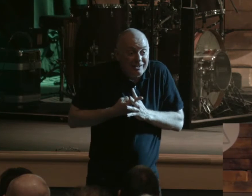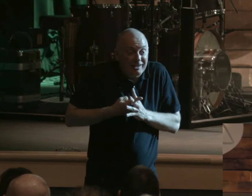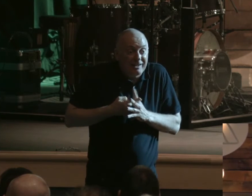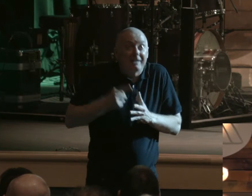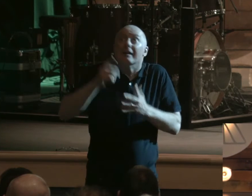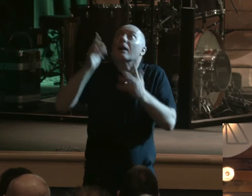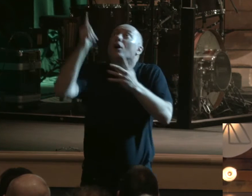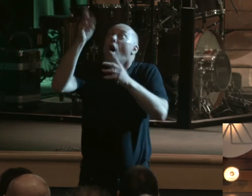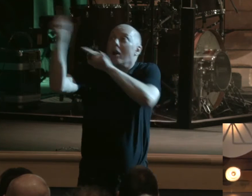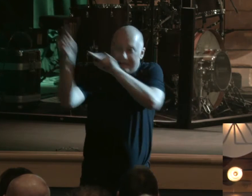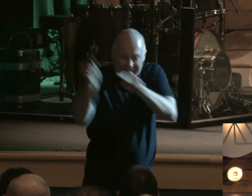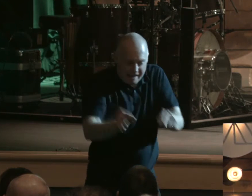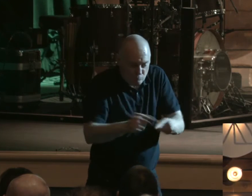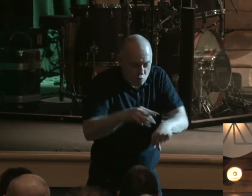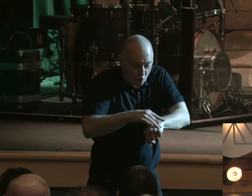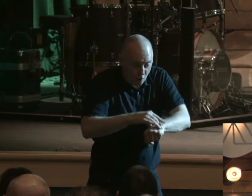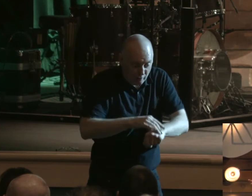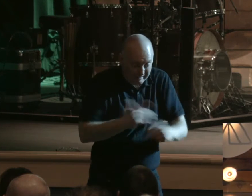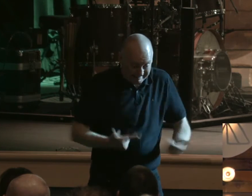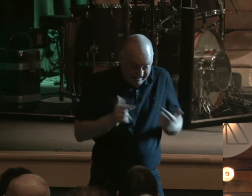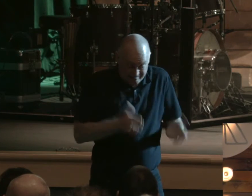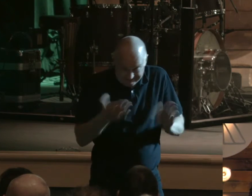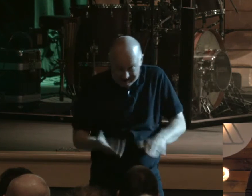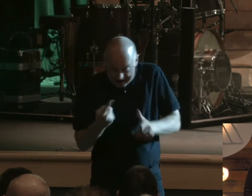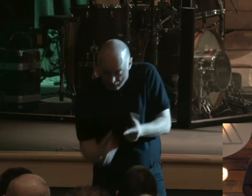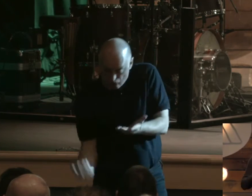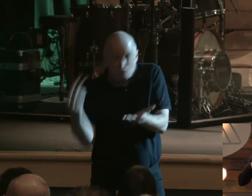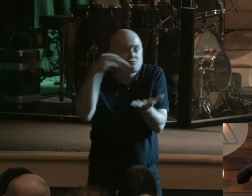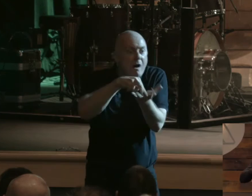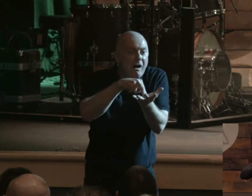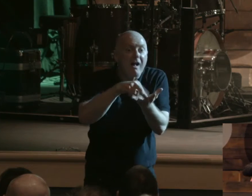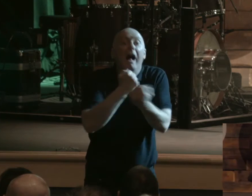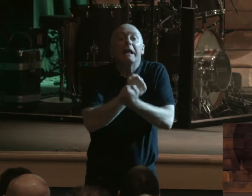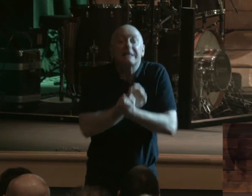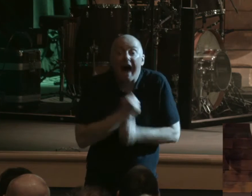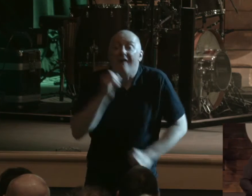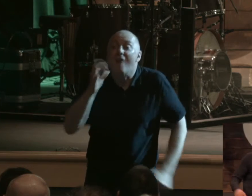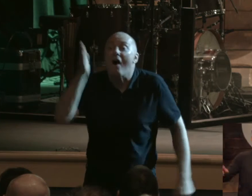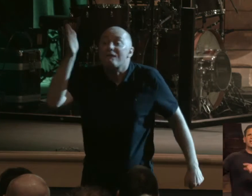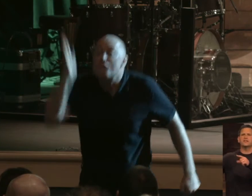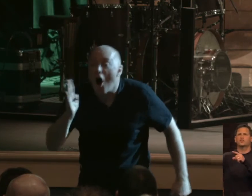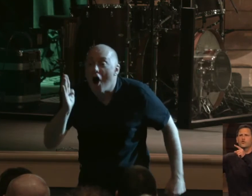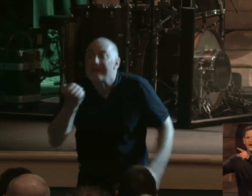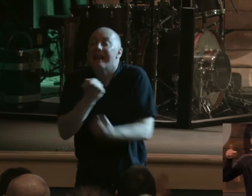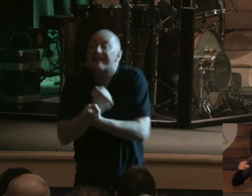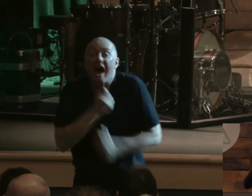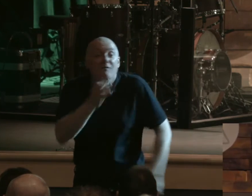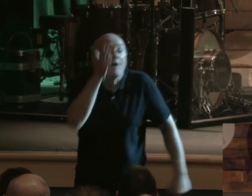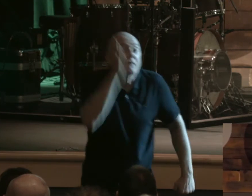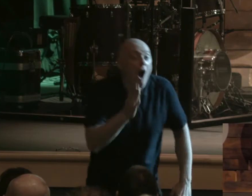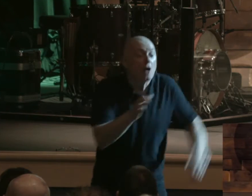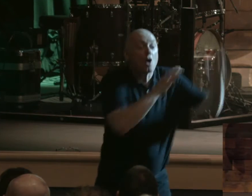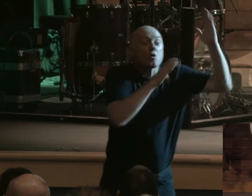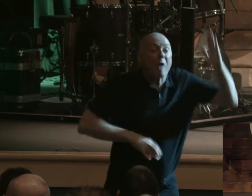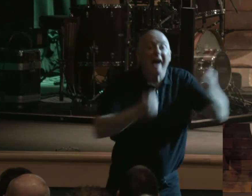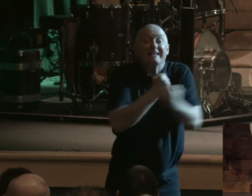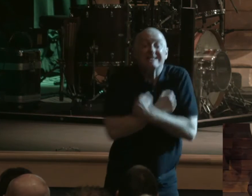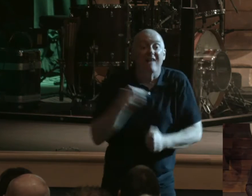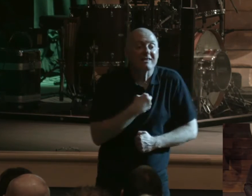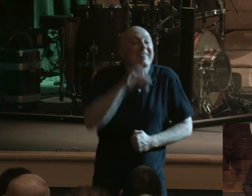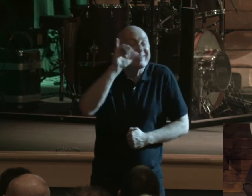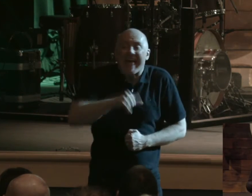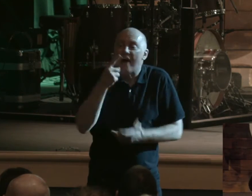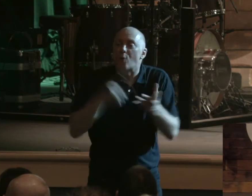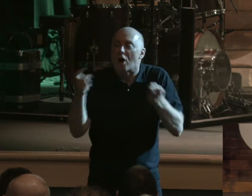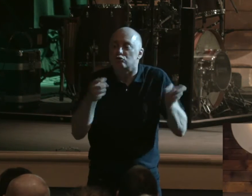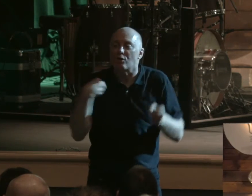God coming to the earth to live, die, and be raised from the dead. The love of God, it's Christ's love for us that controls